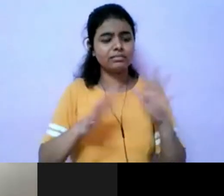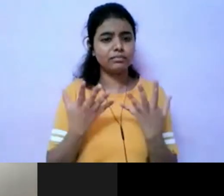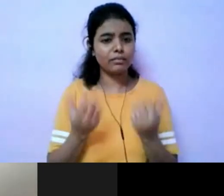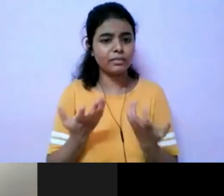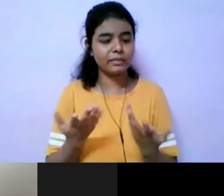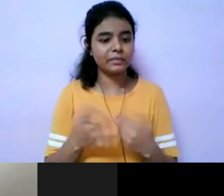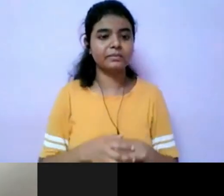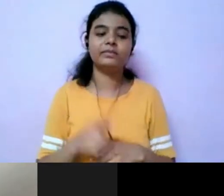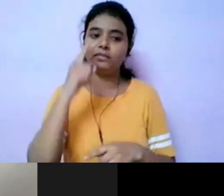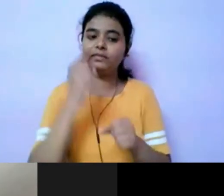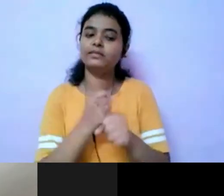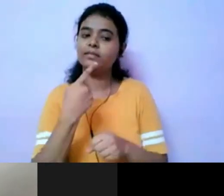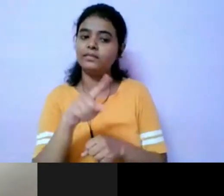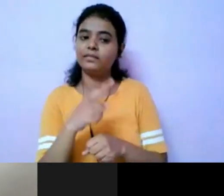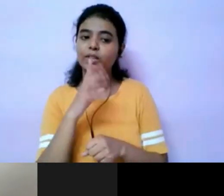That's very true.